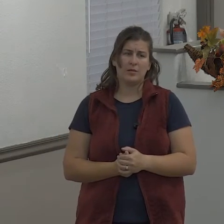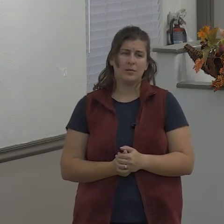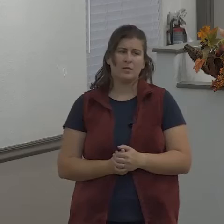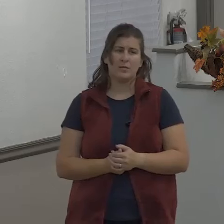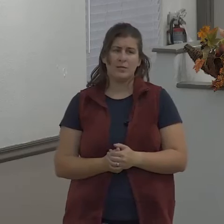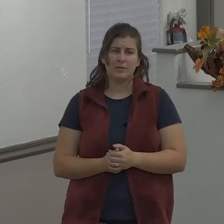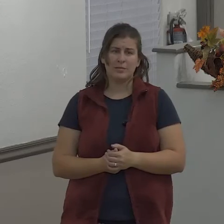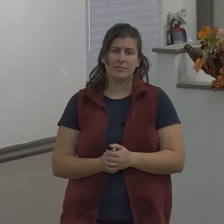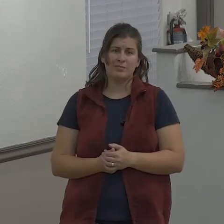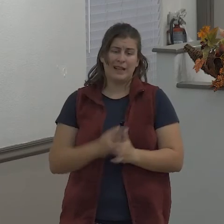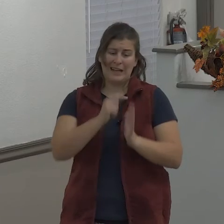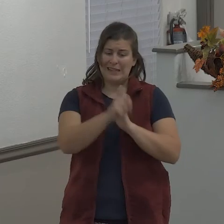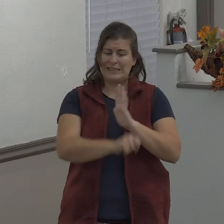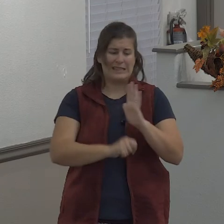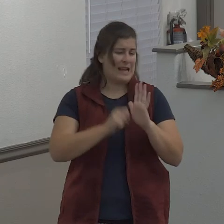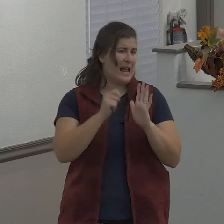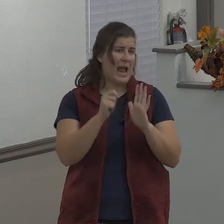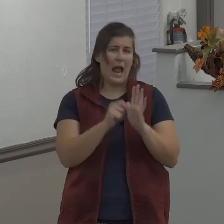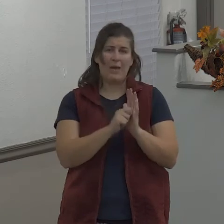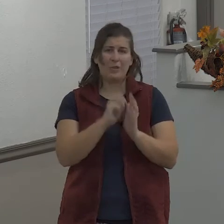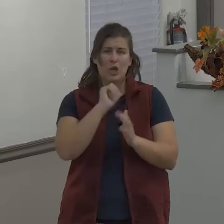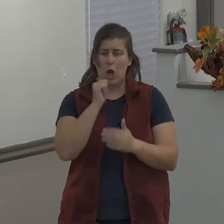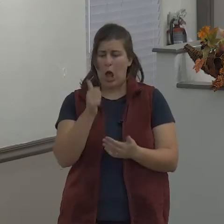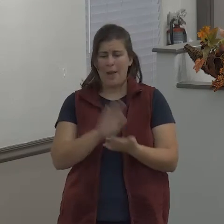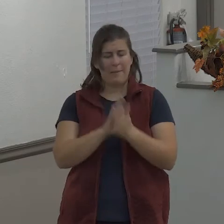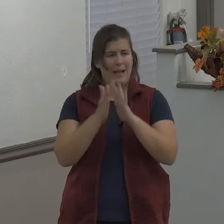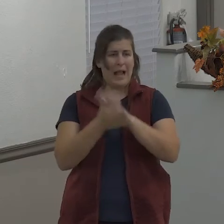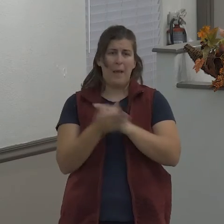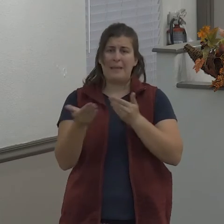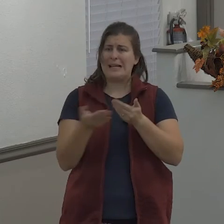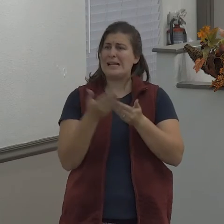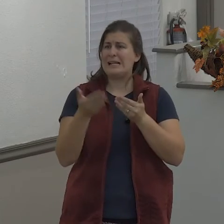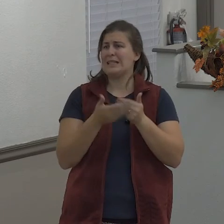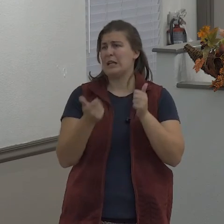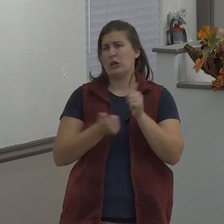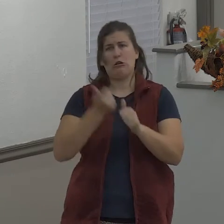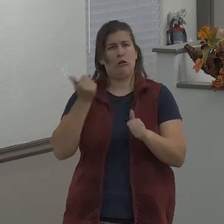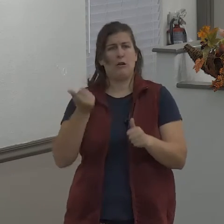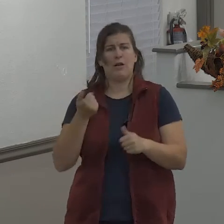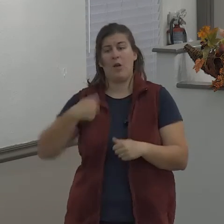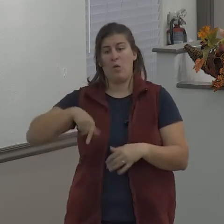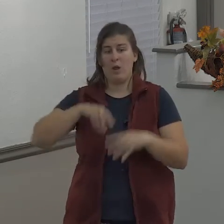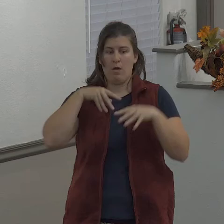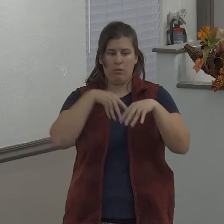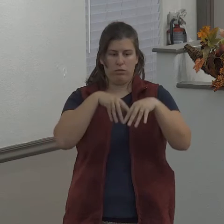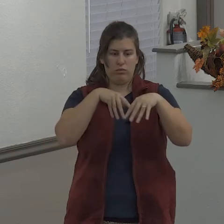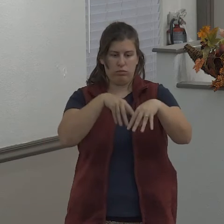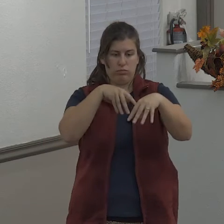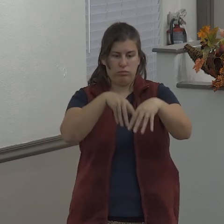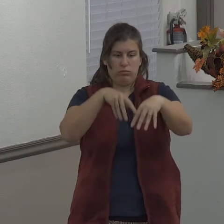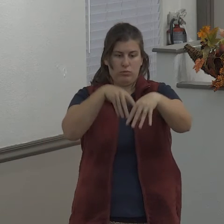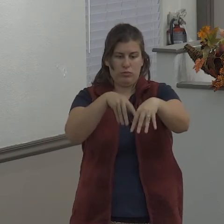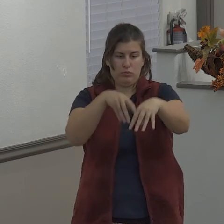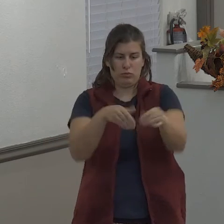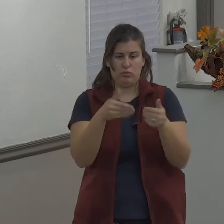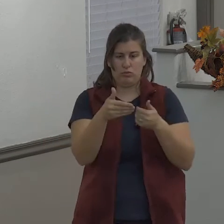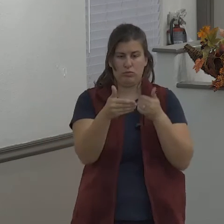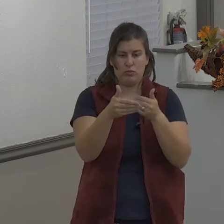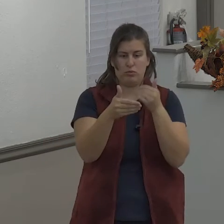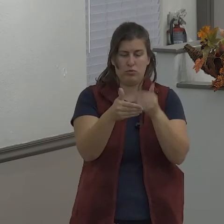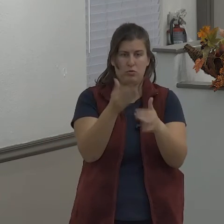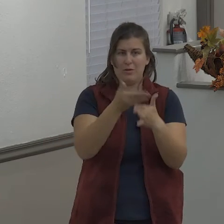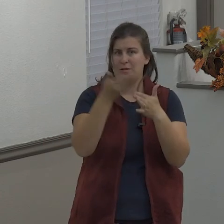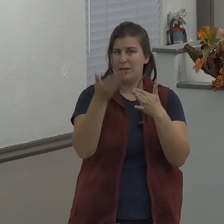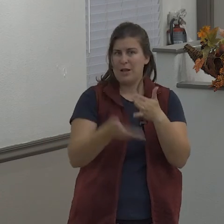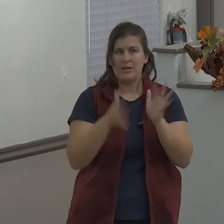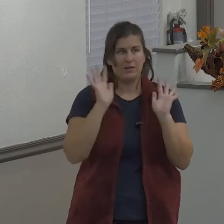Times are not going to get, I don't think, are they're not going to get easier. We're marching toward